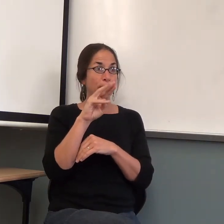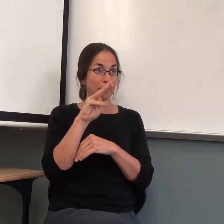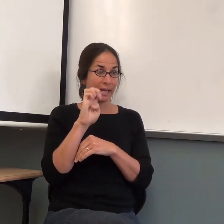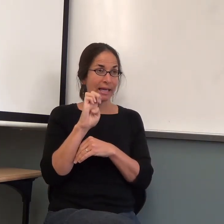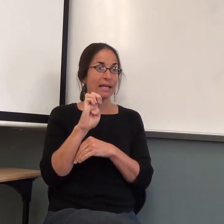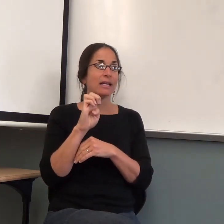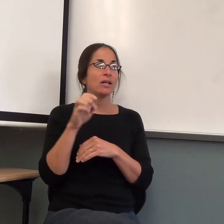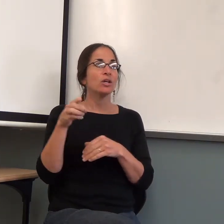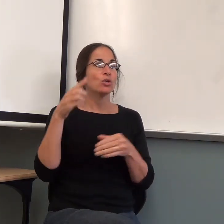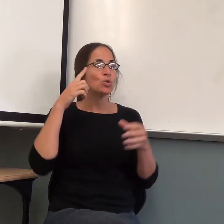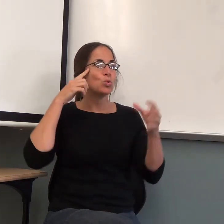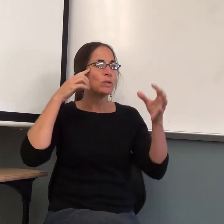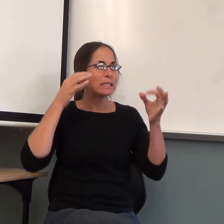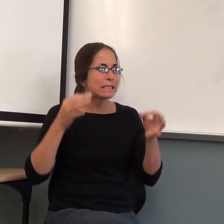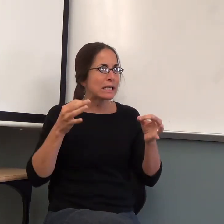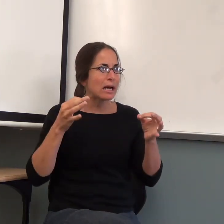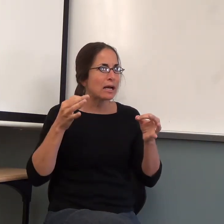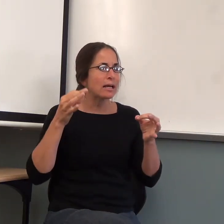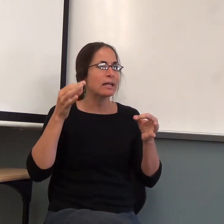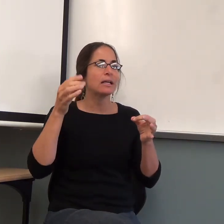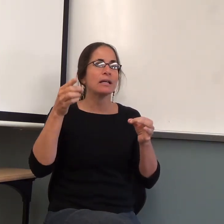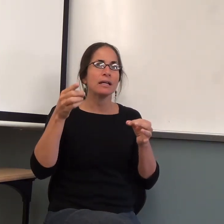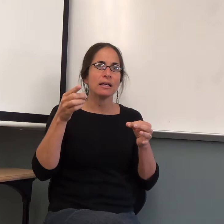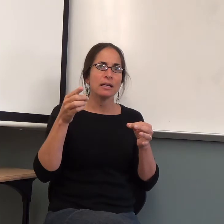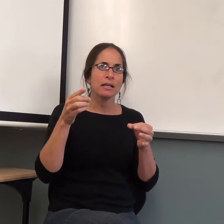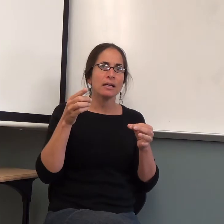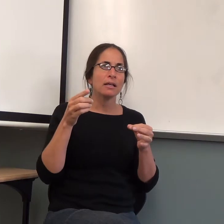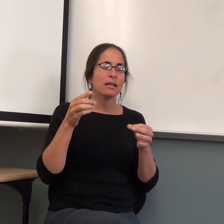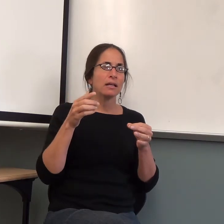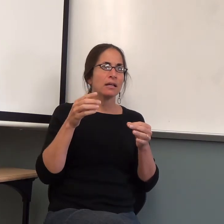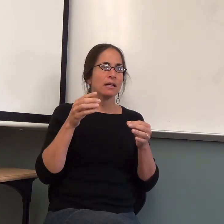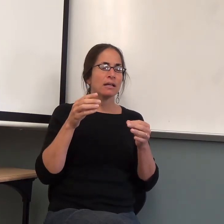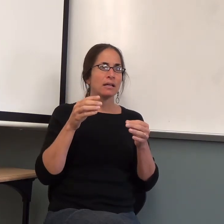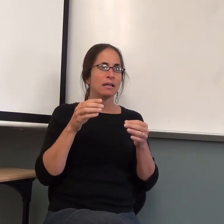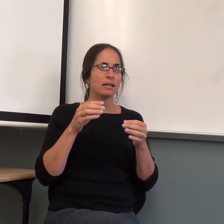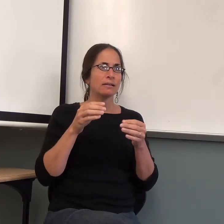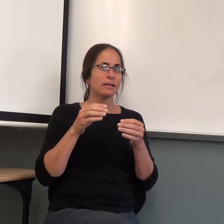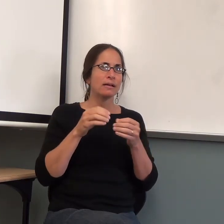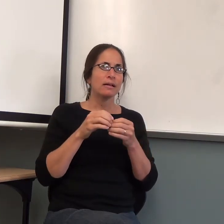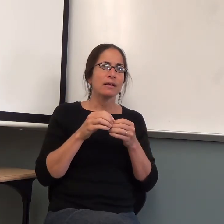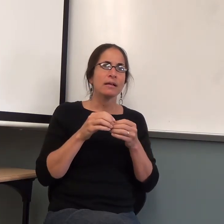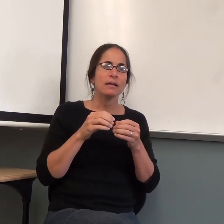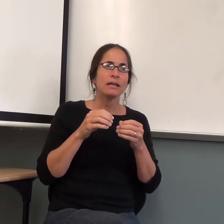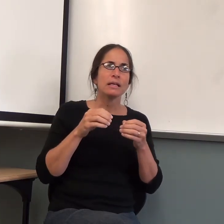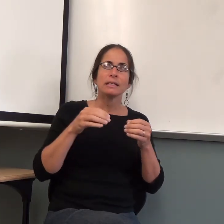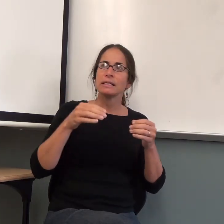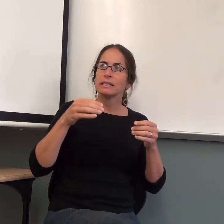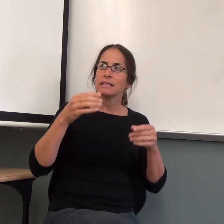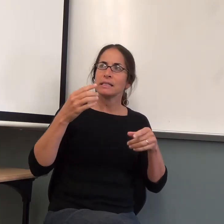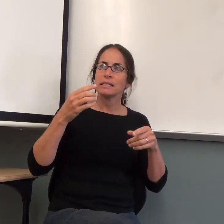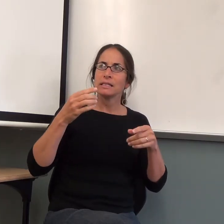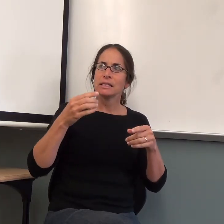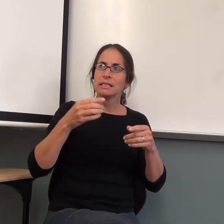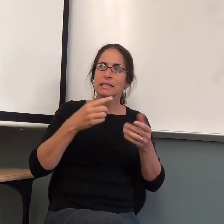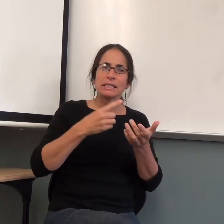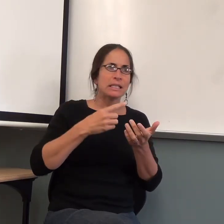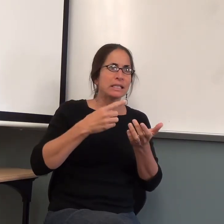decide, like dispute, questions, etc., by an authoritative or